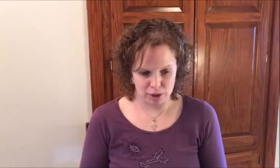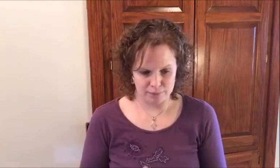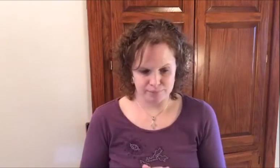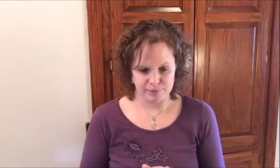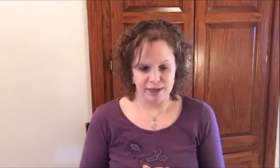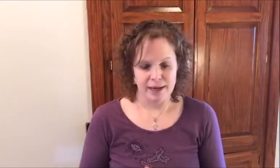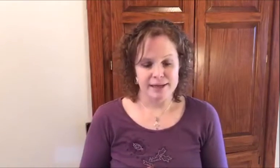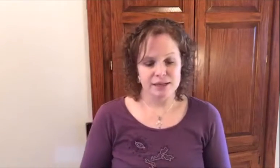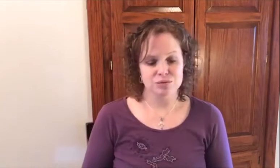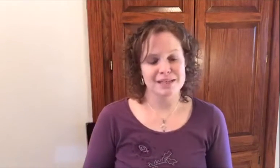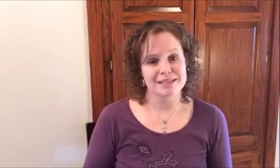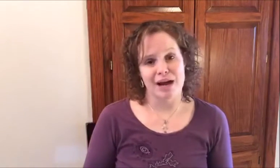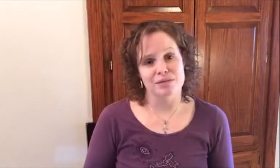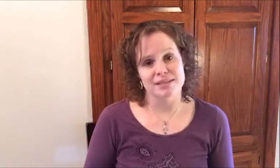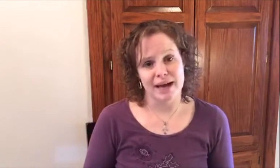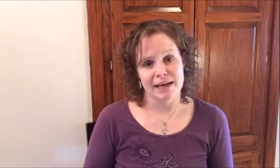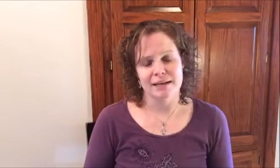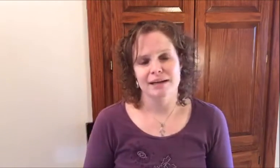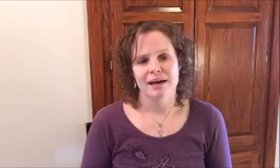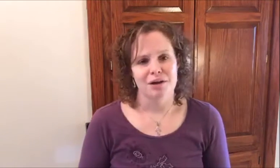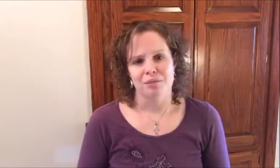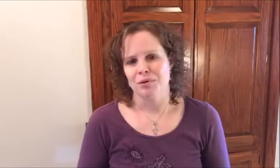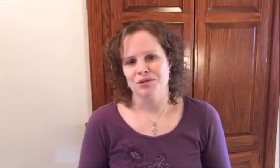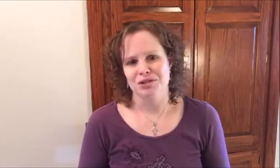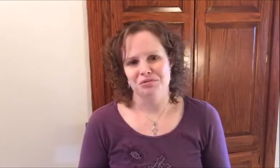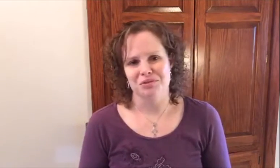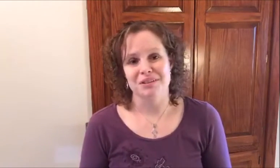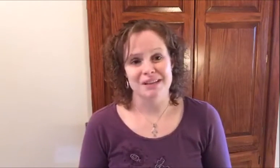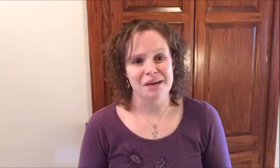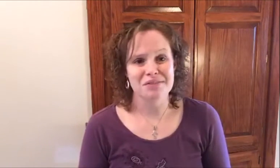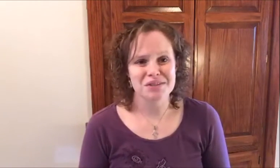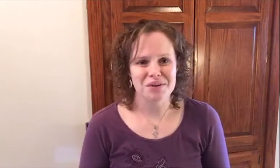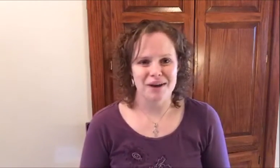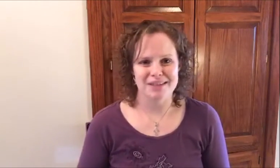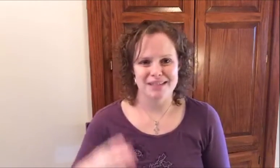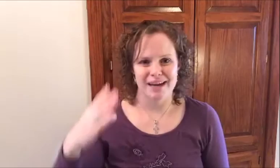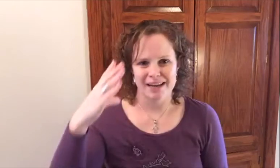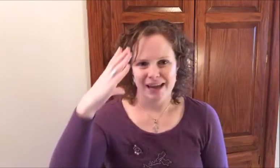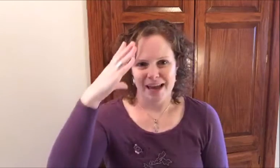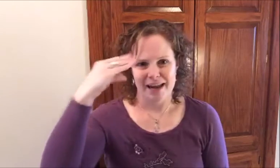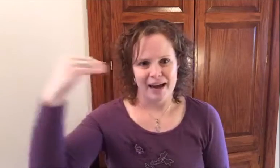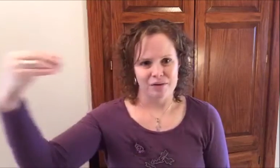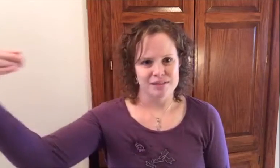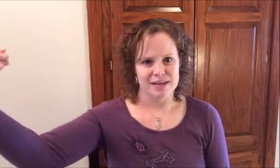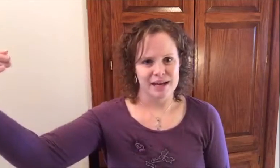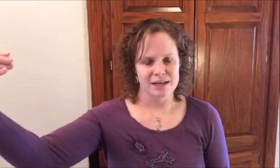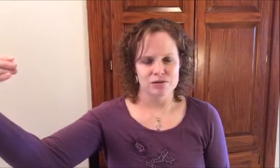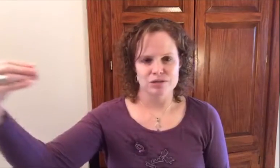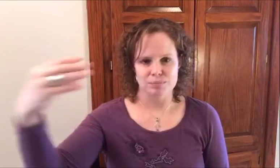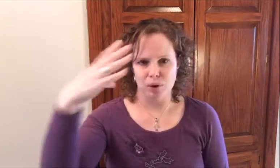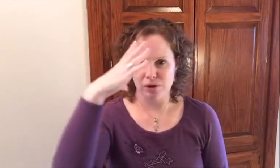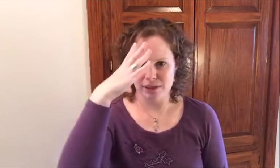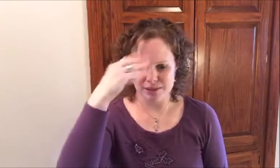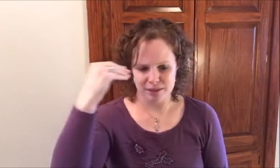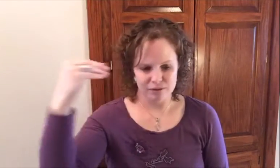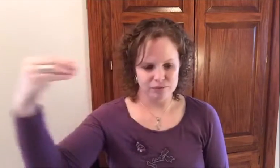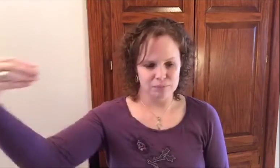ball. Next one is outside. Most children love to go outside, and outside, you just pull it from